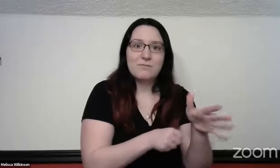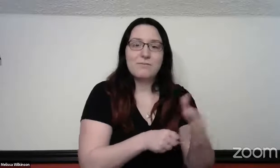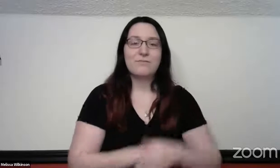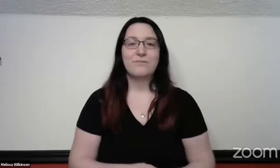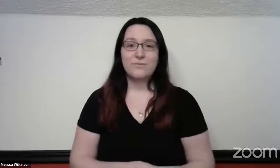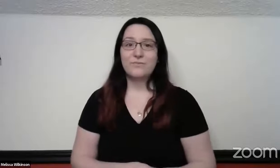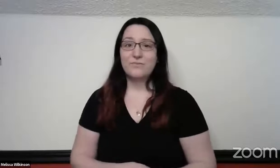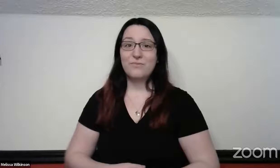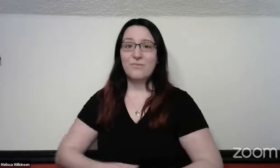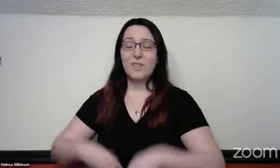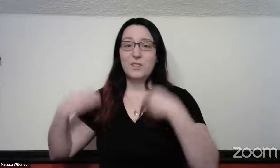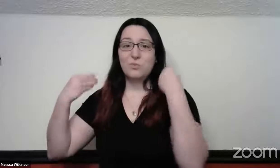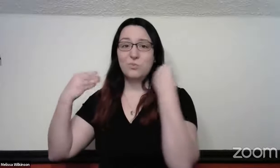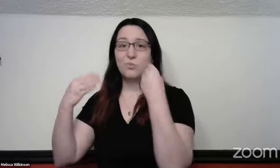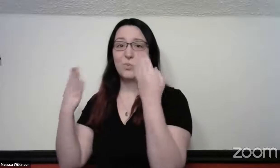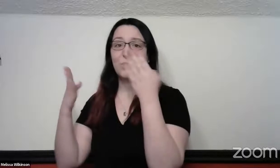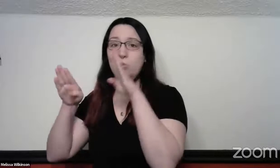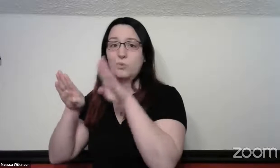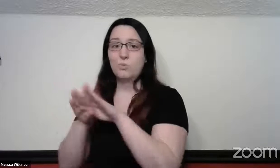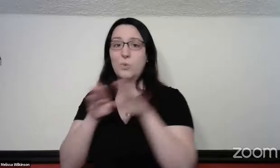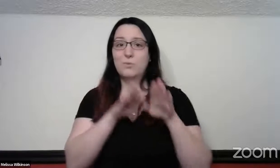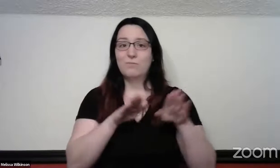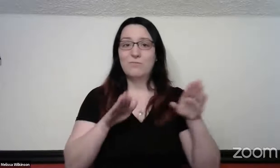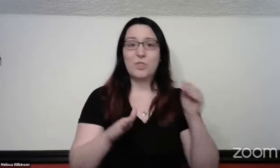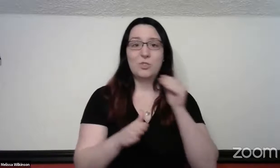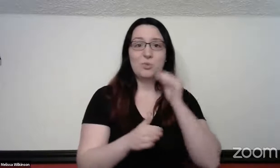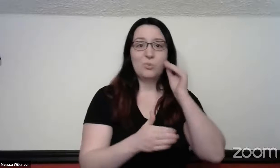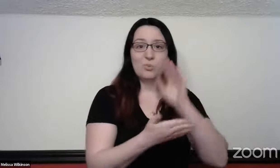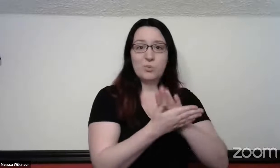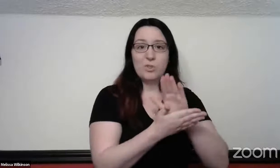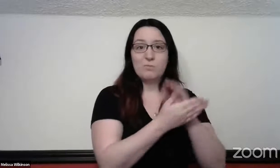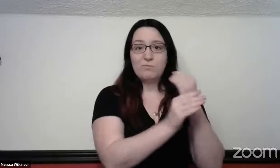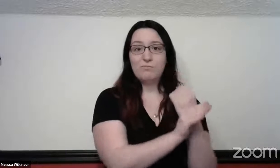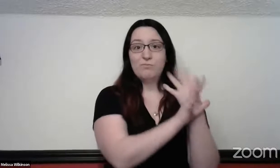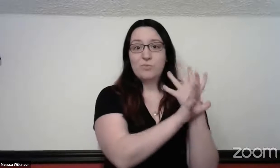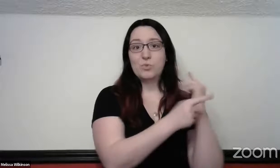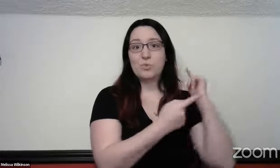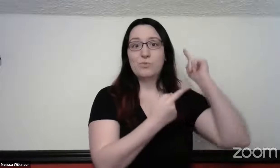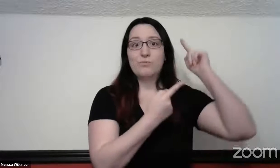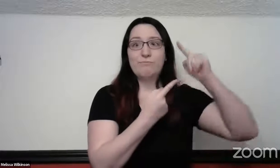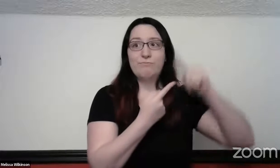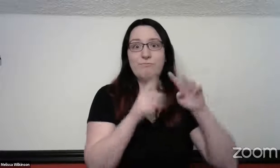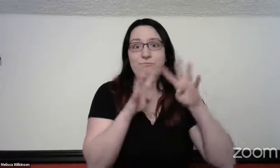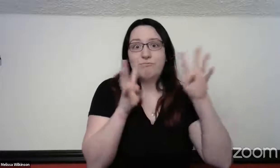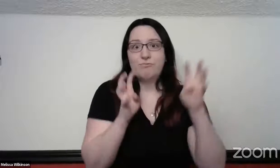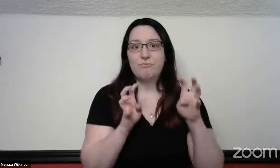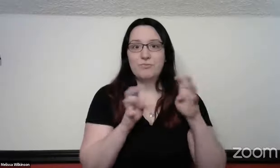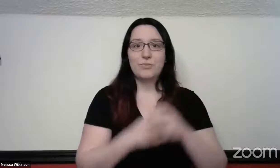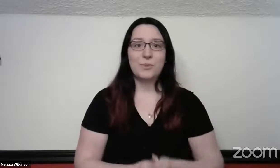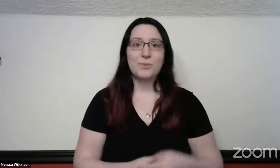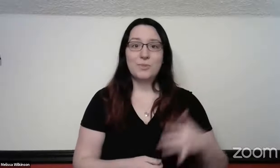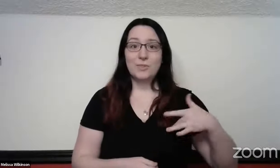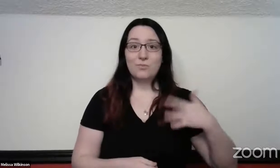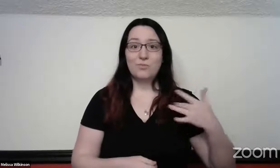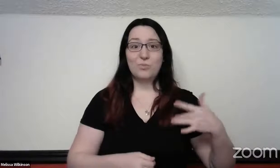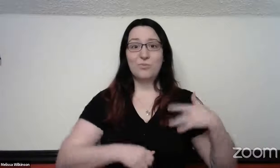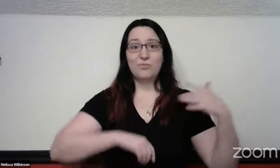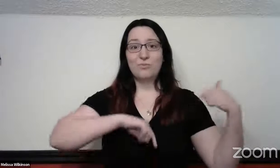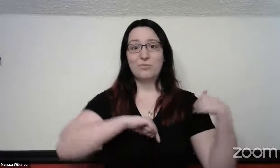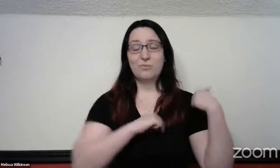and doing little impromptu performances on people's sidewalks so that they could go out to their